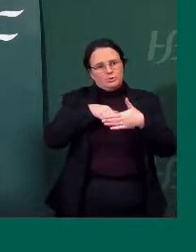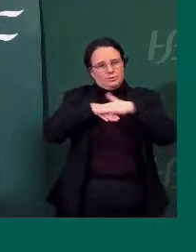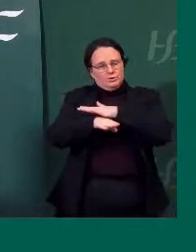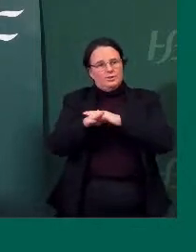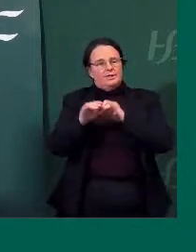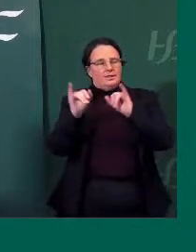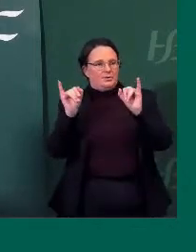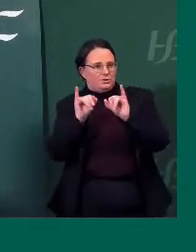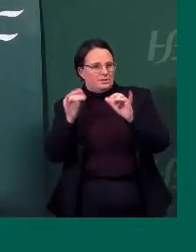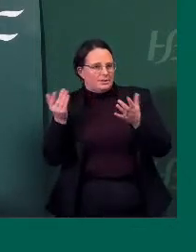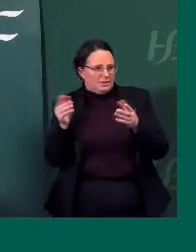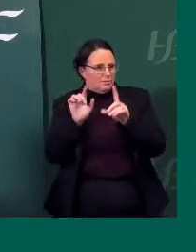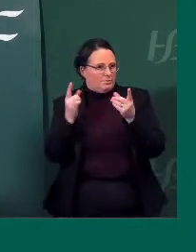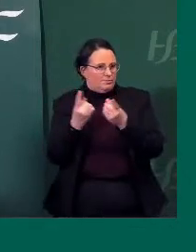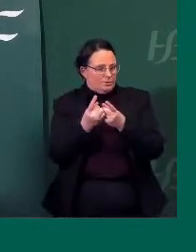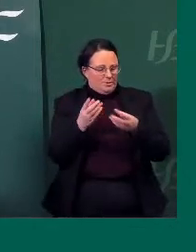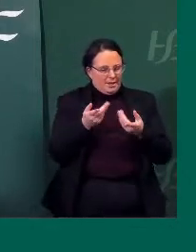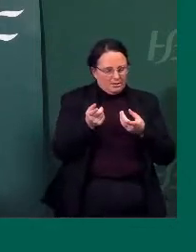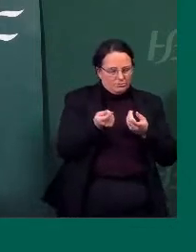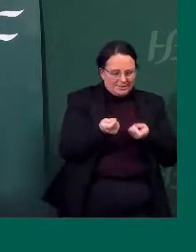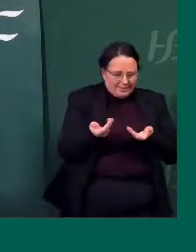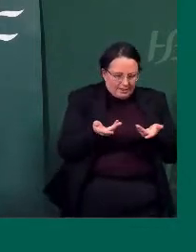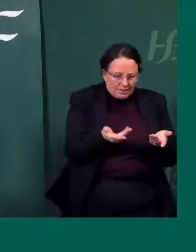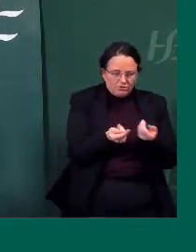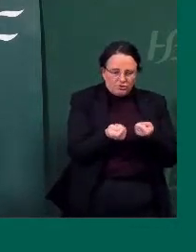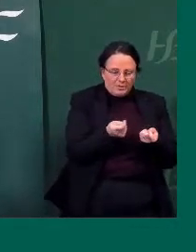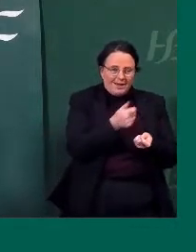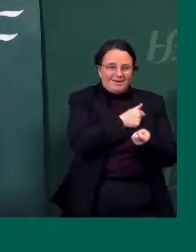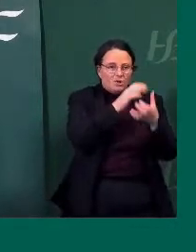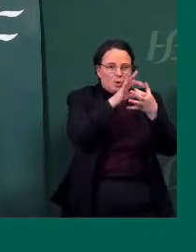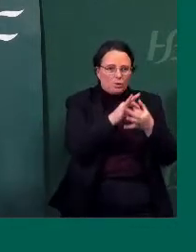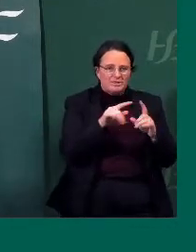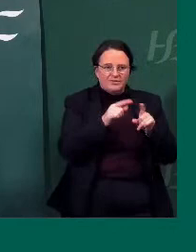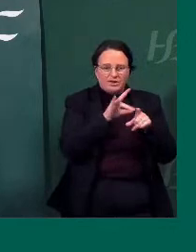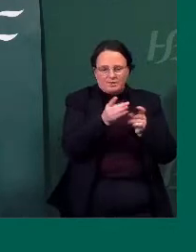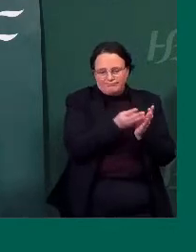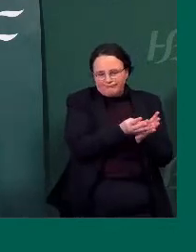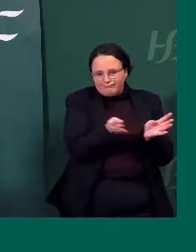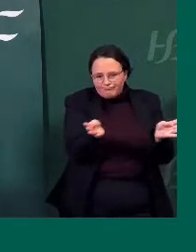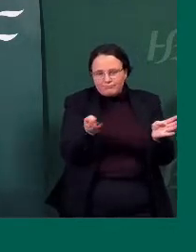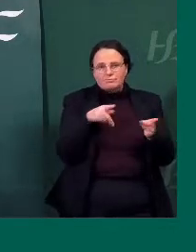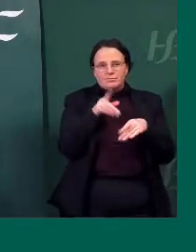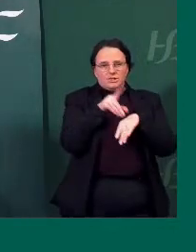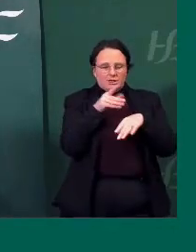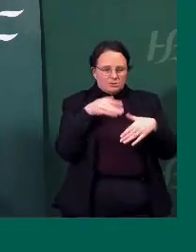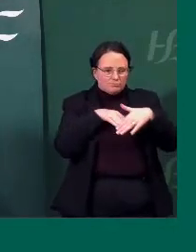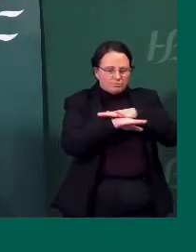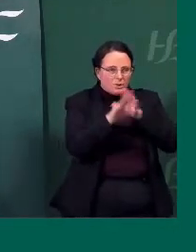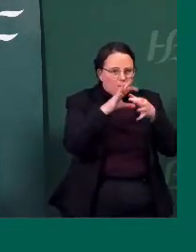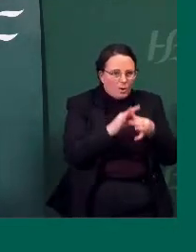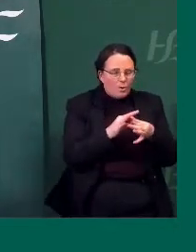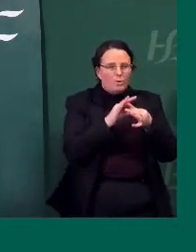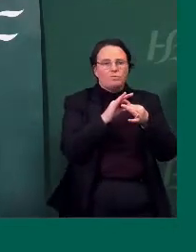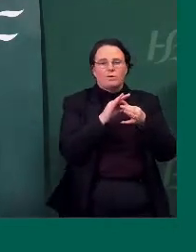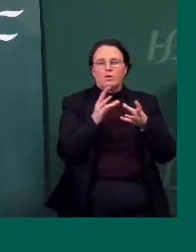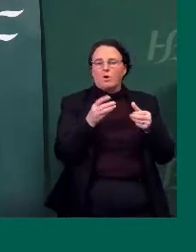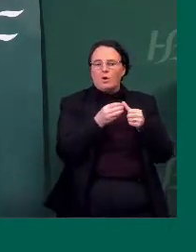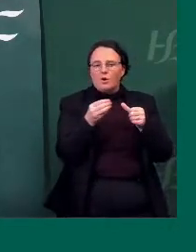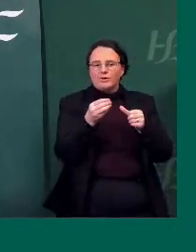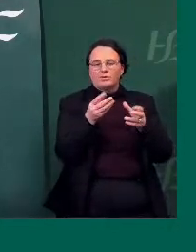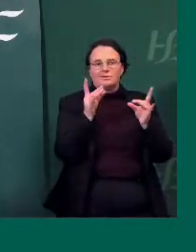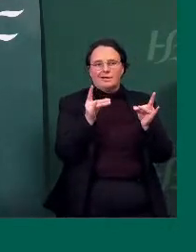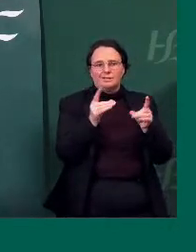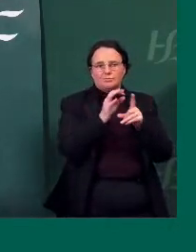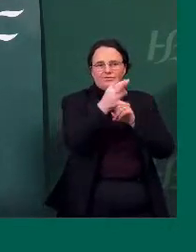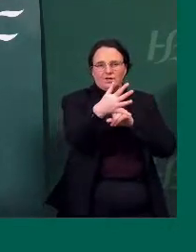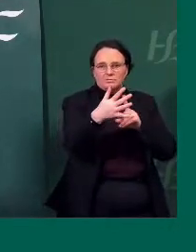who can receive treatment at home through different types of services, so be it paramedics, doctors, allied health professionals, etc. So